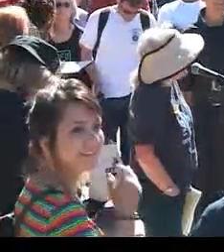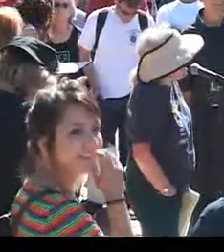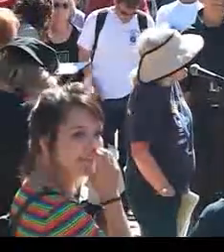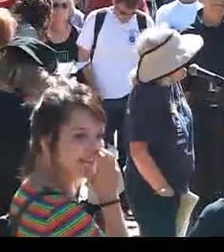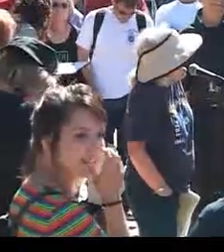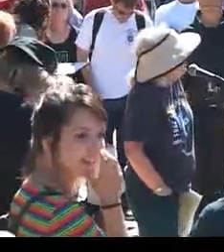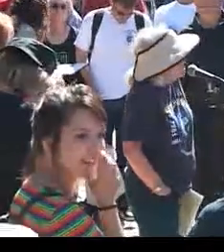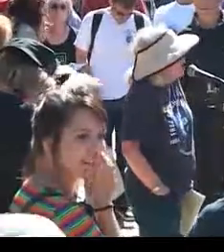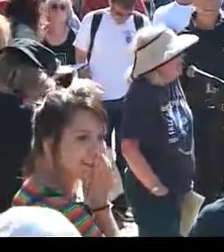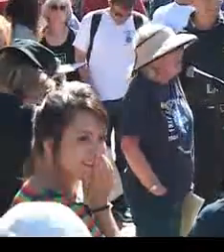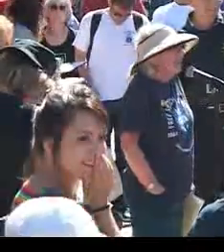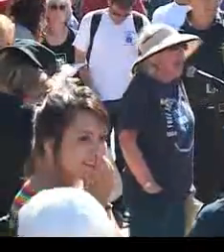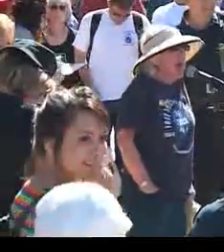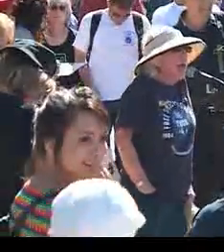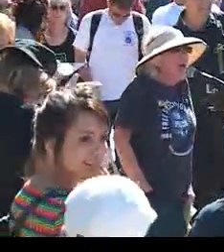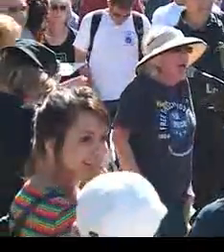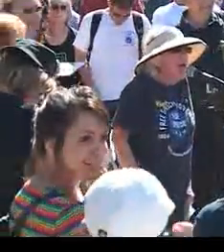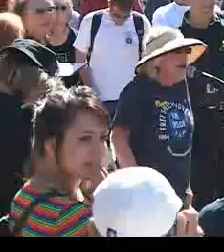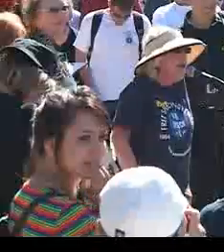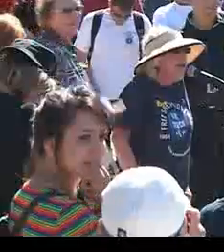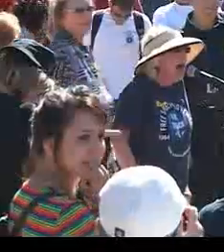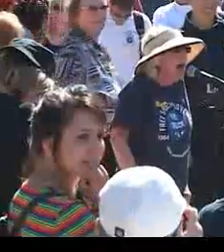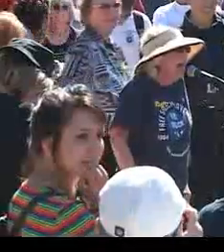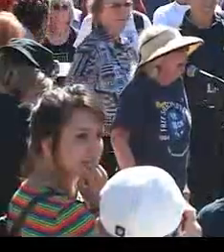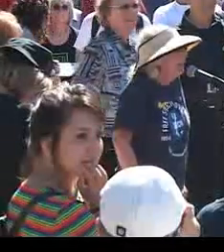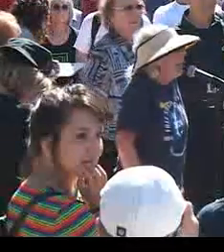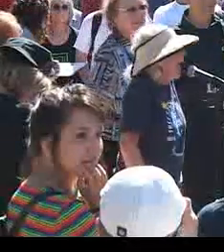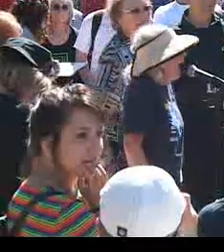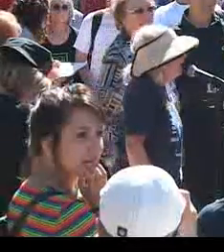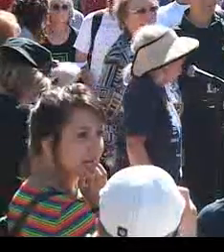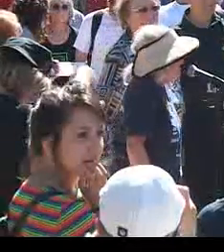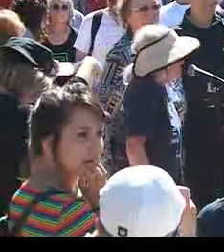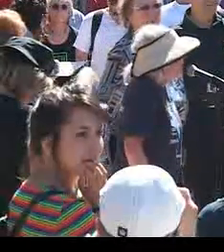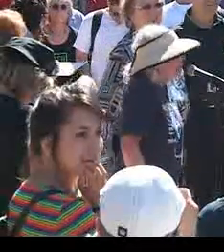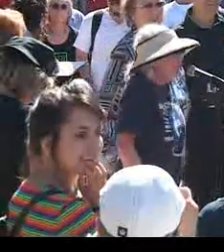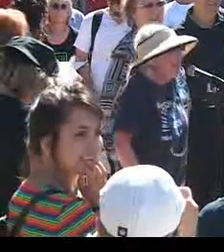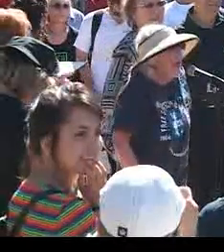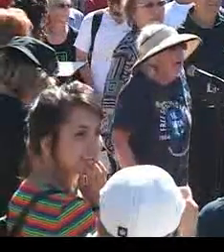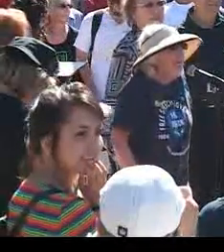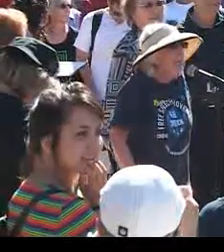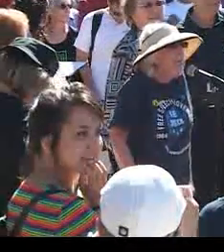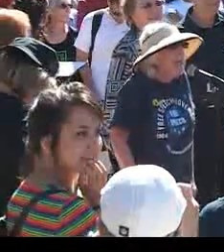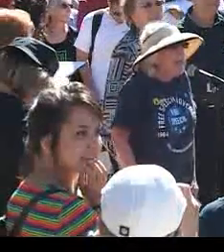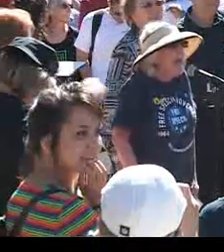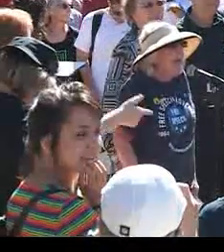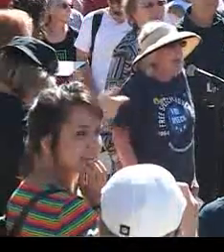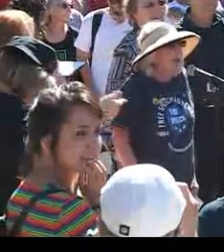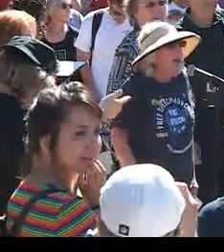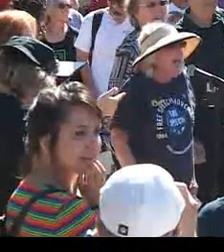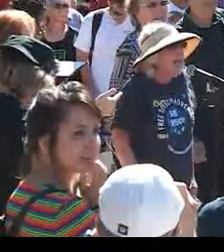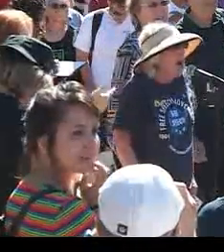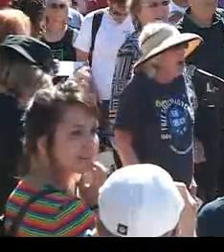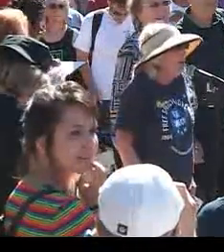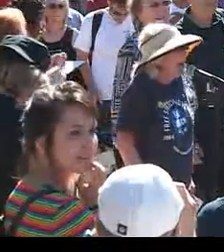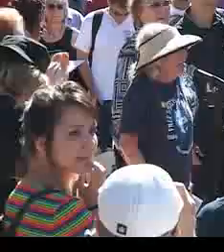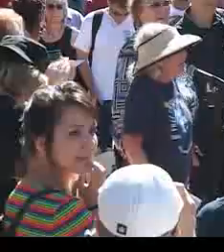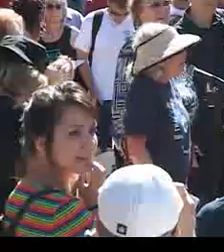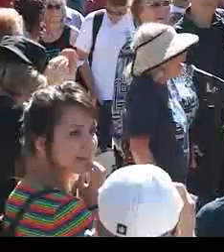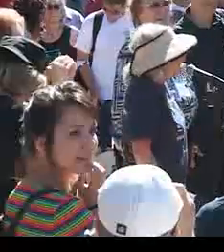out a notice that we could not have tables there, that there would be